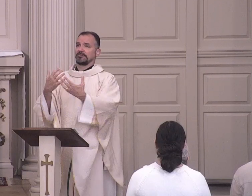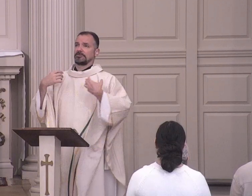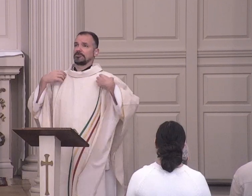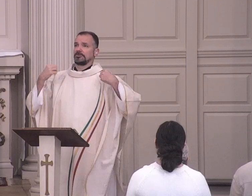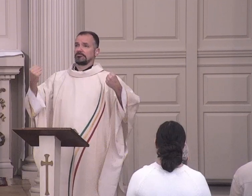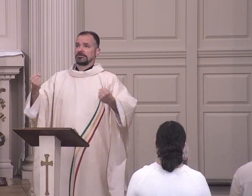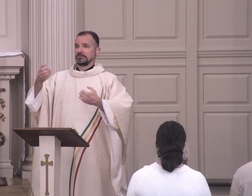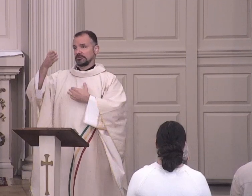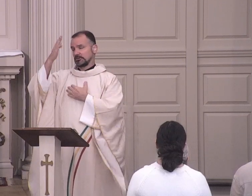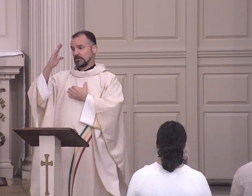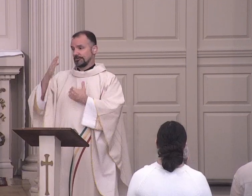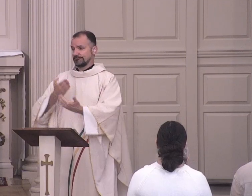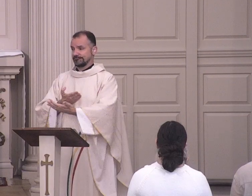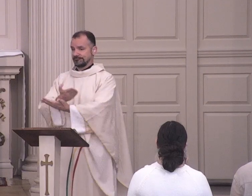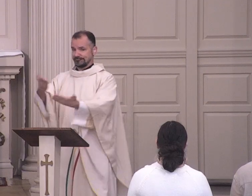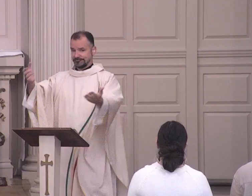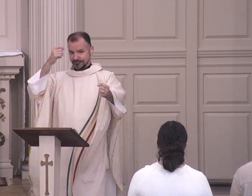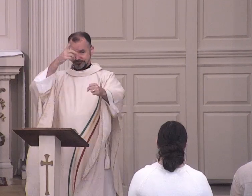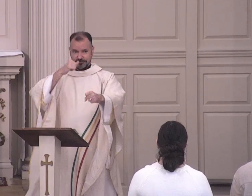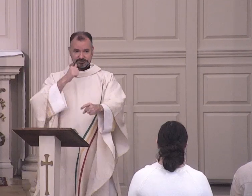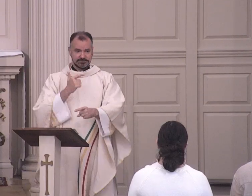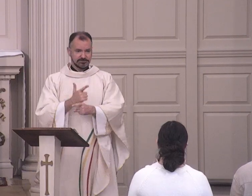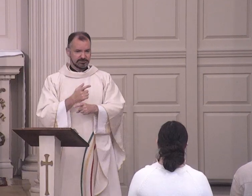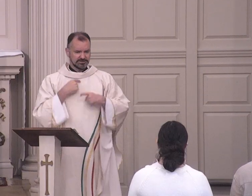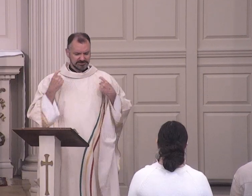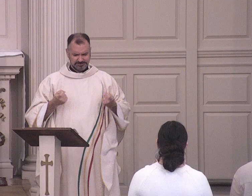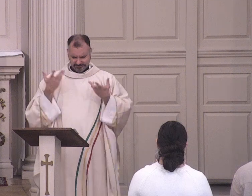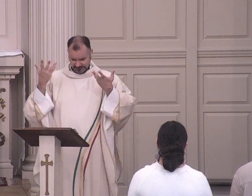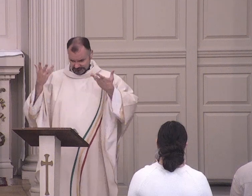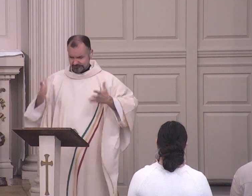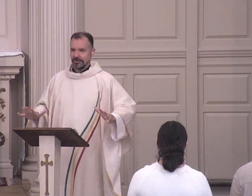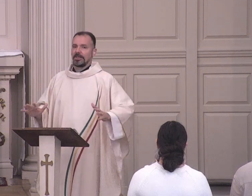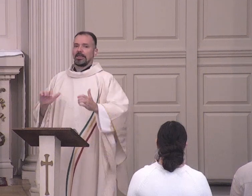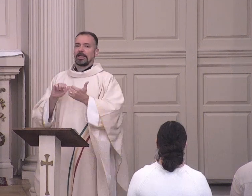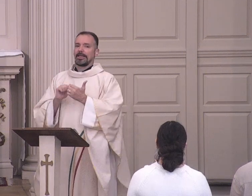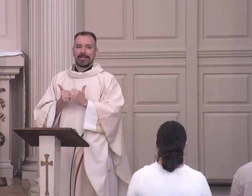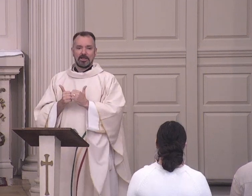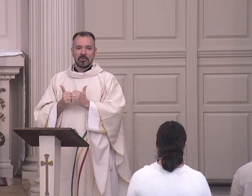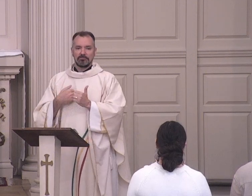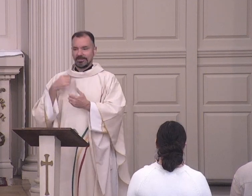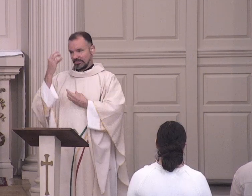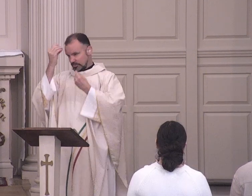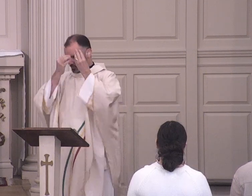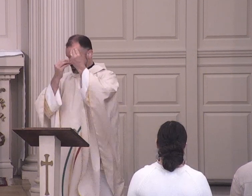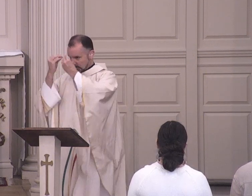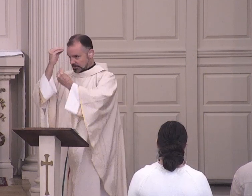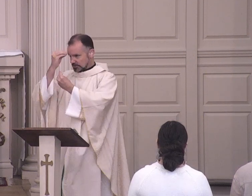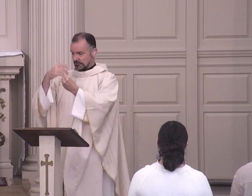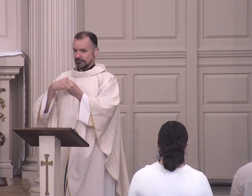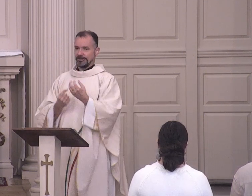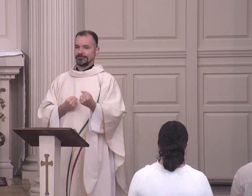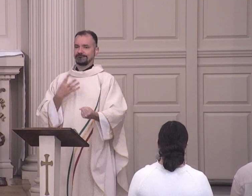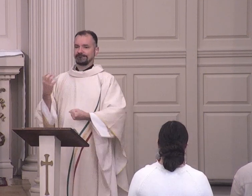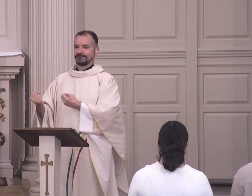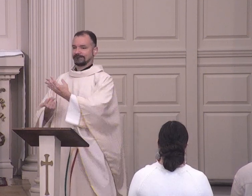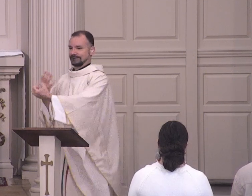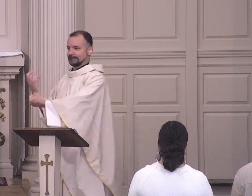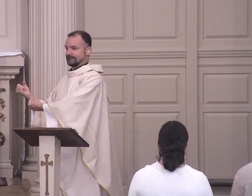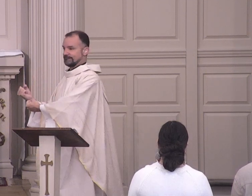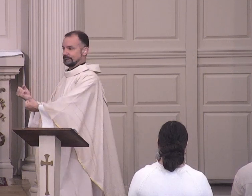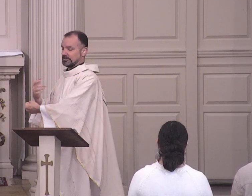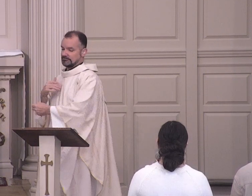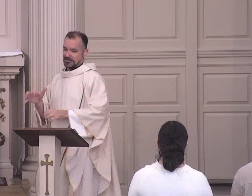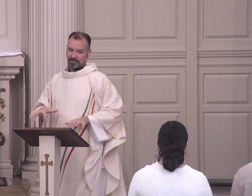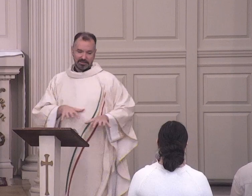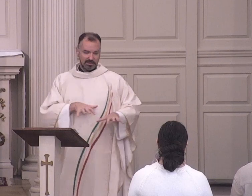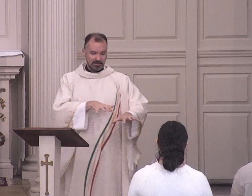I confess to Almighty God and to you, my brothers and sisters, that I have greatly sinned in my thoughts and